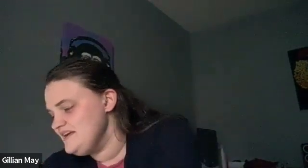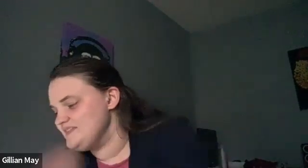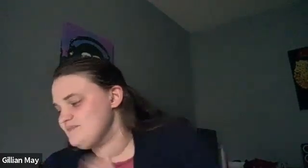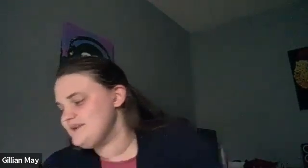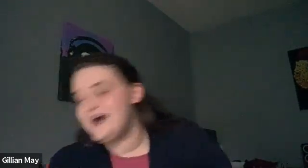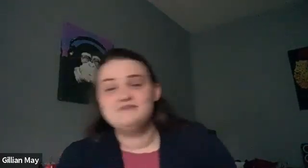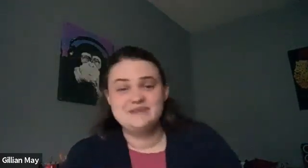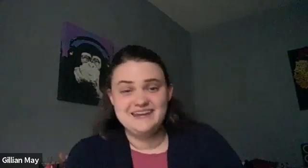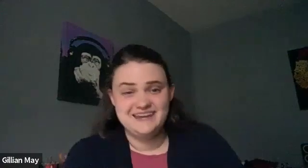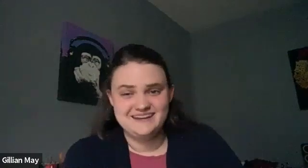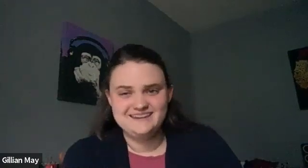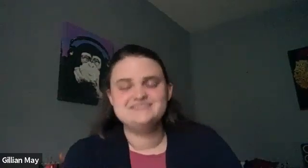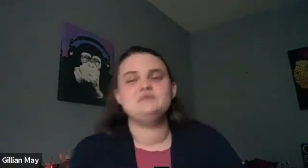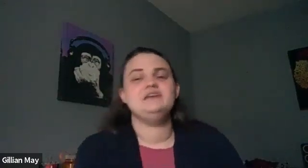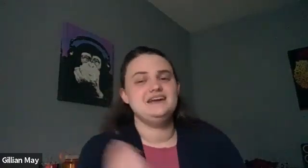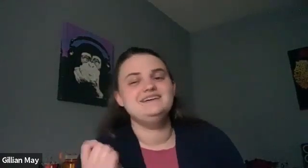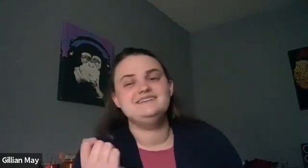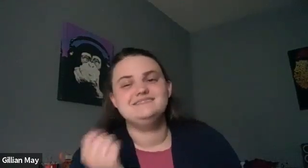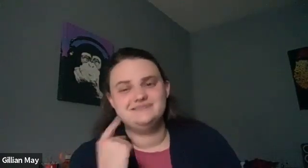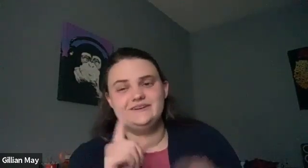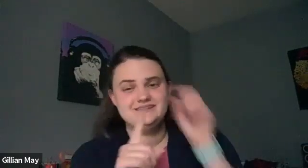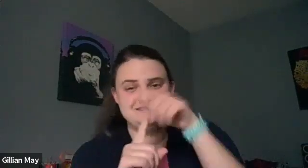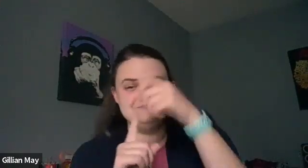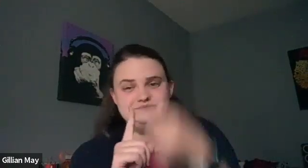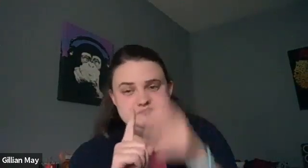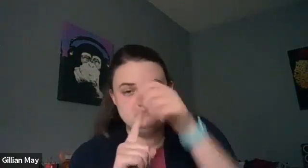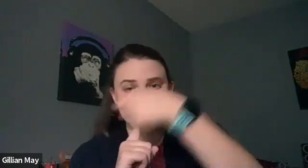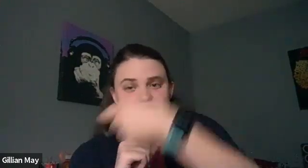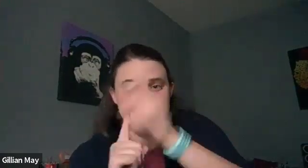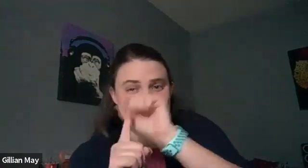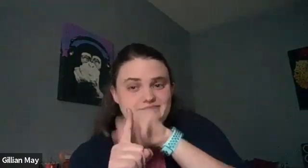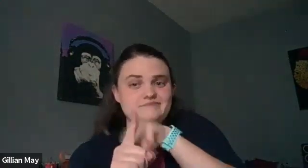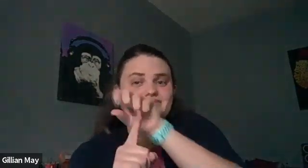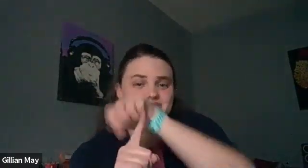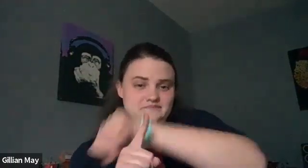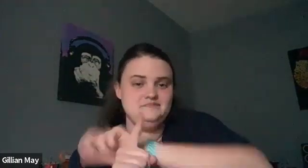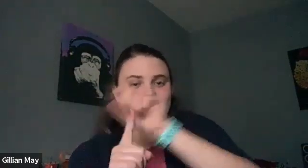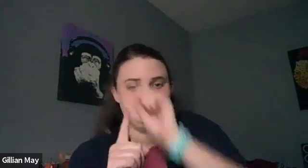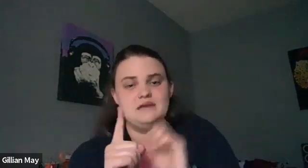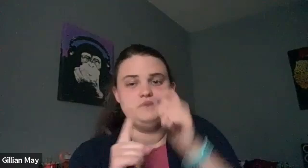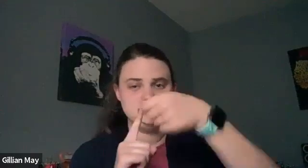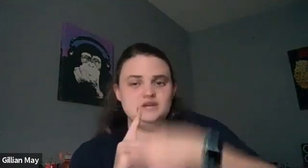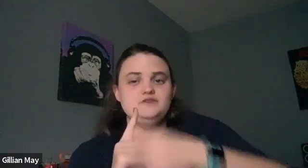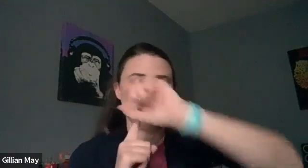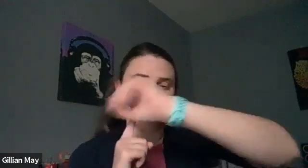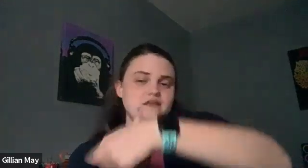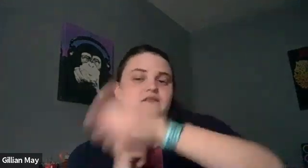Then we have banana. So banana is very easy. Banana. It's that motion of you're peeling the